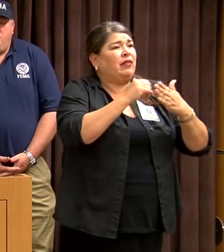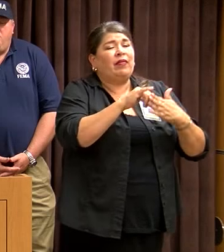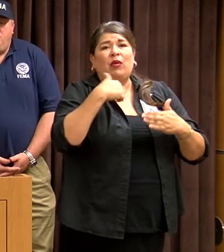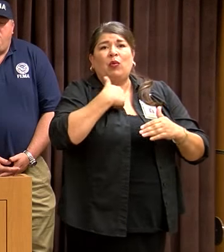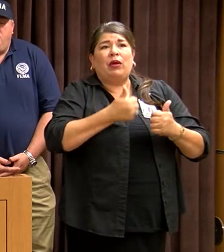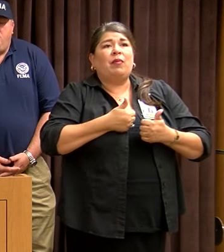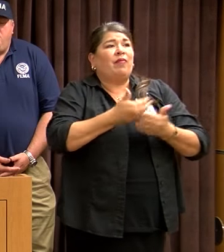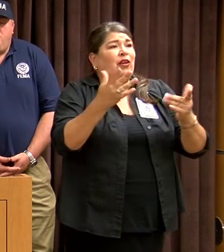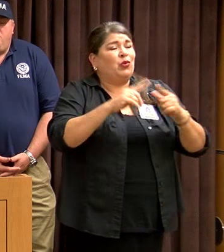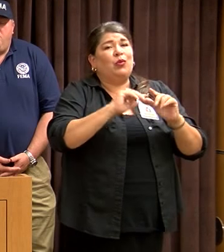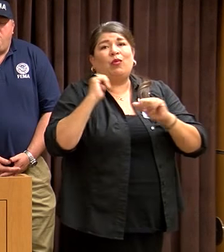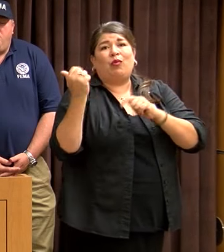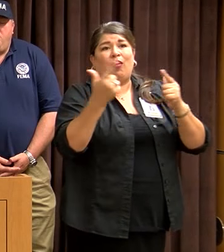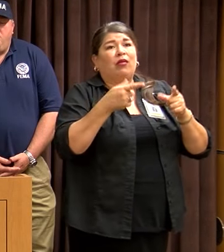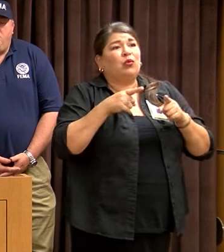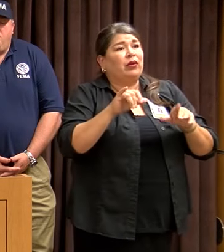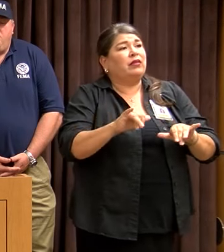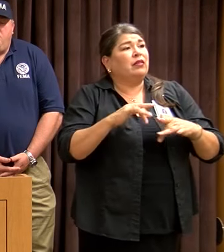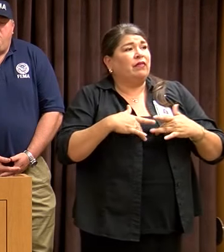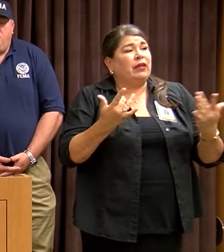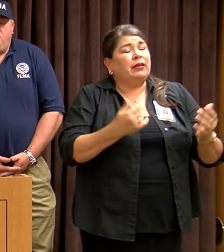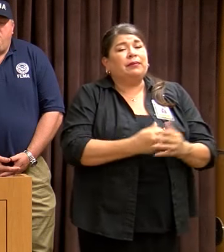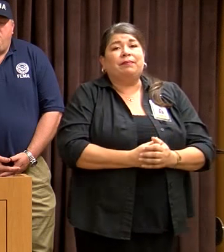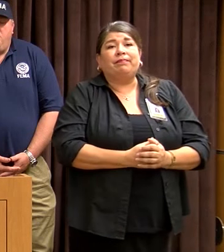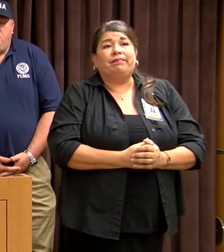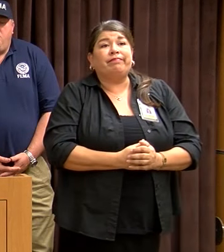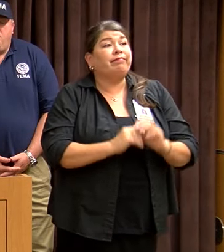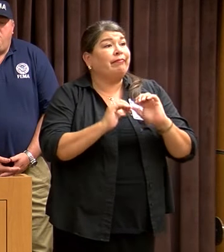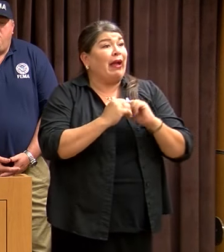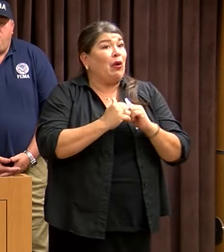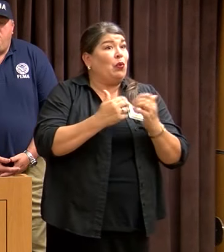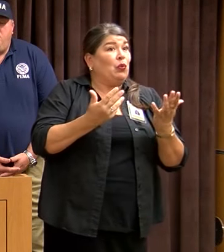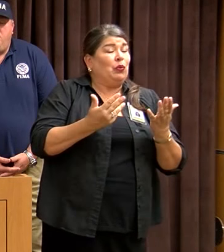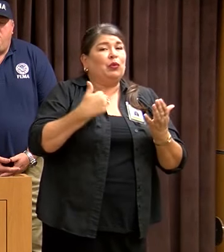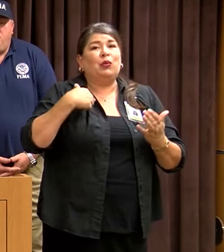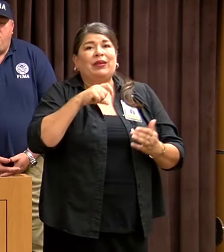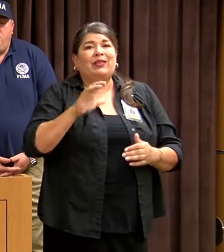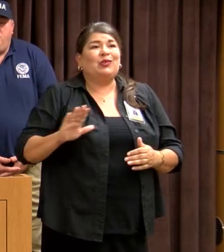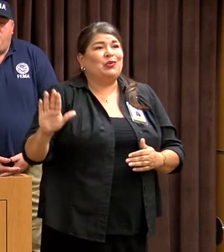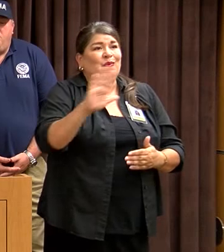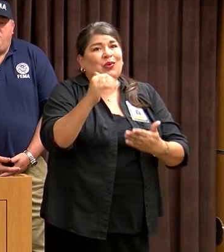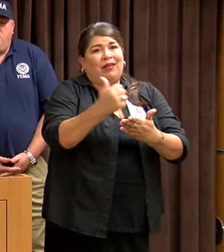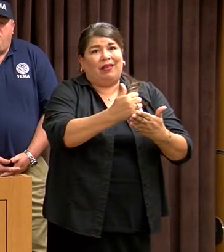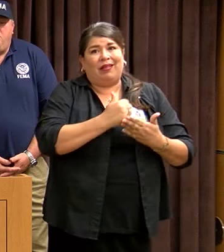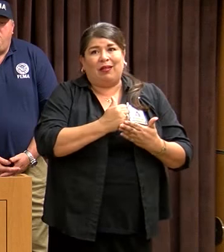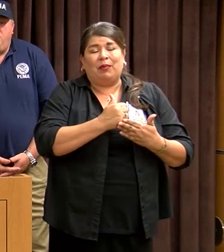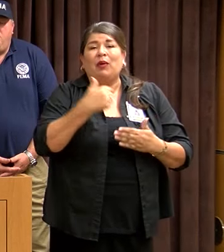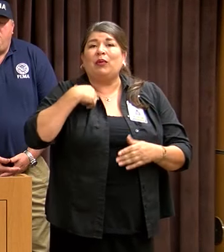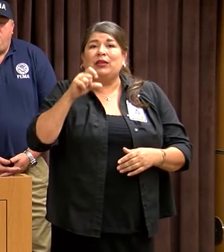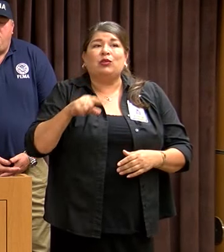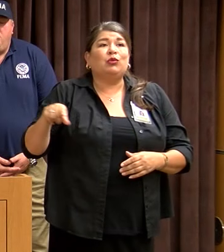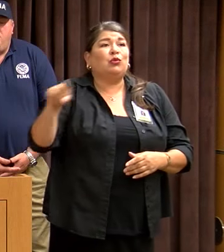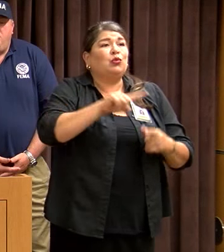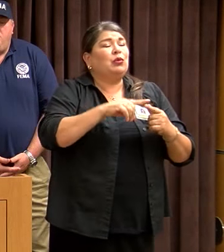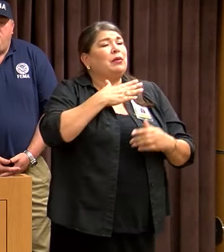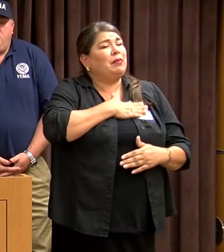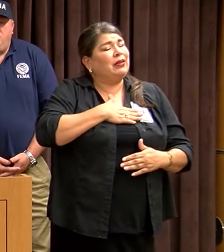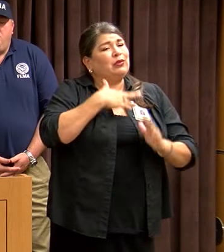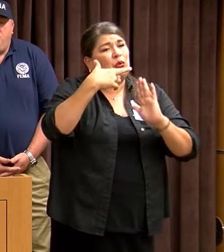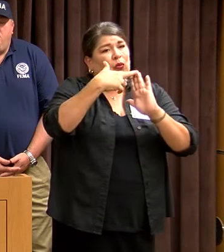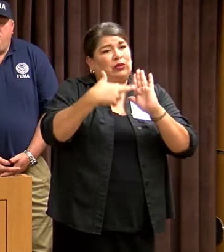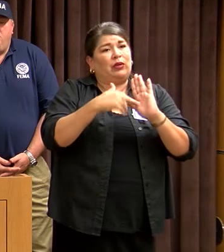event. So how do we do this? We need your help. We need you to please register